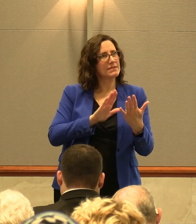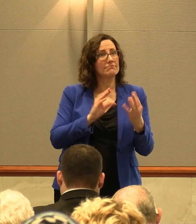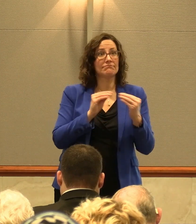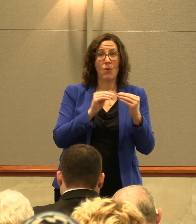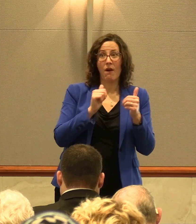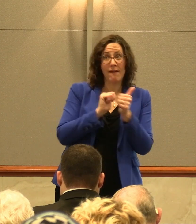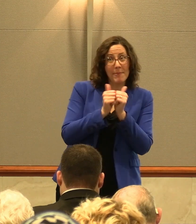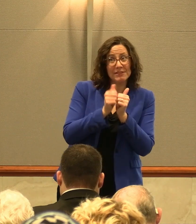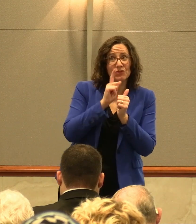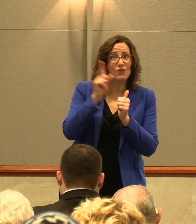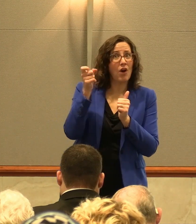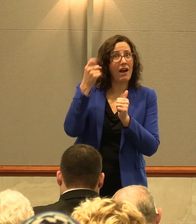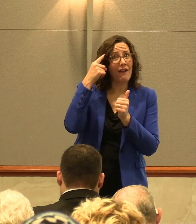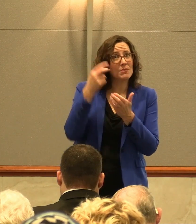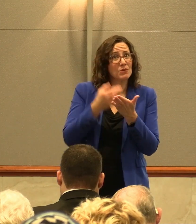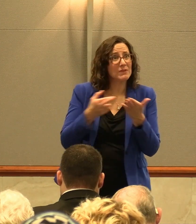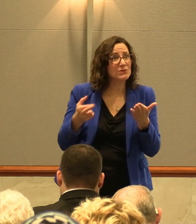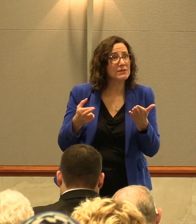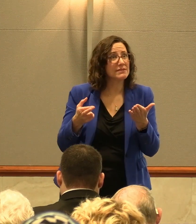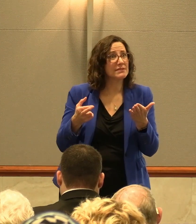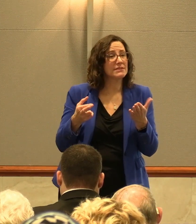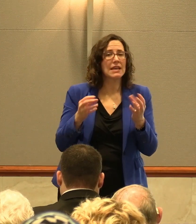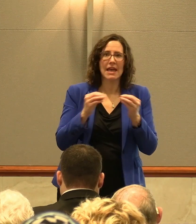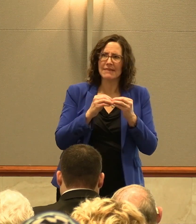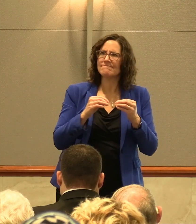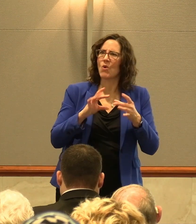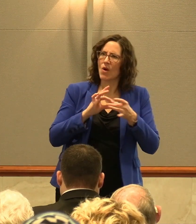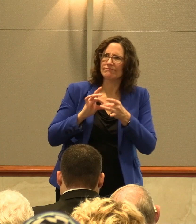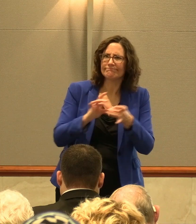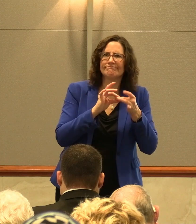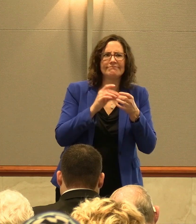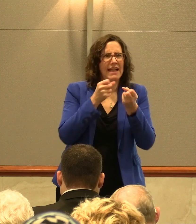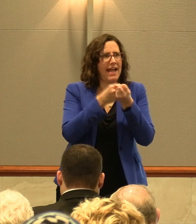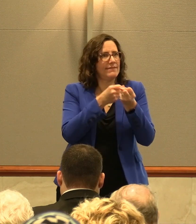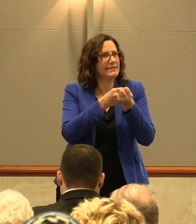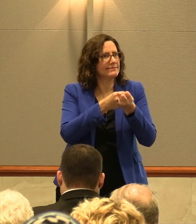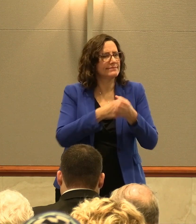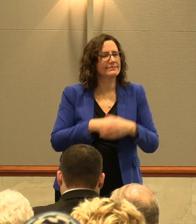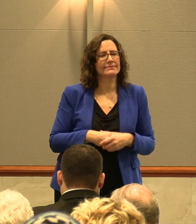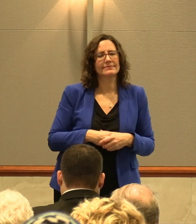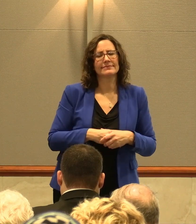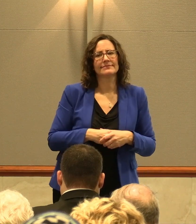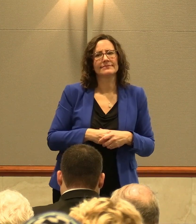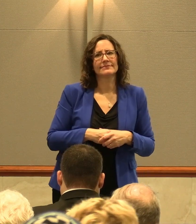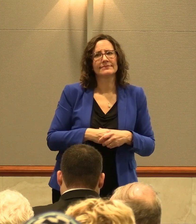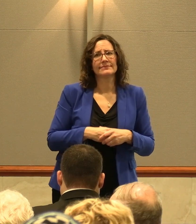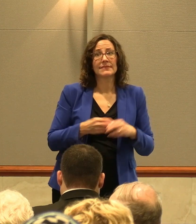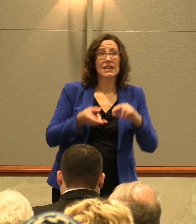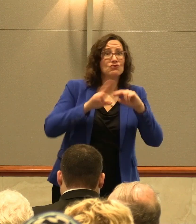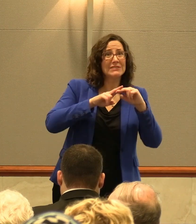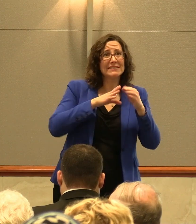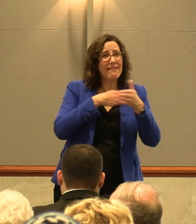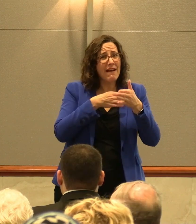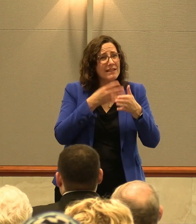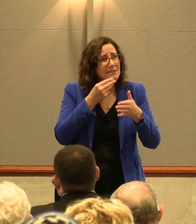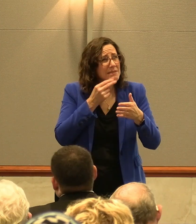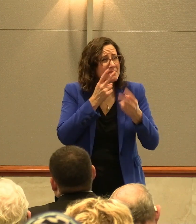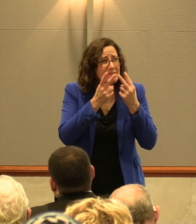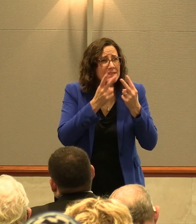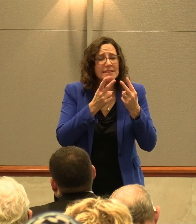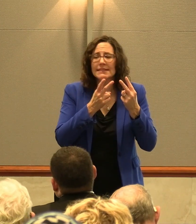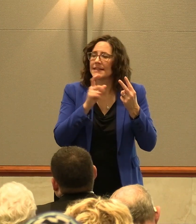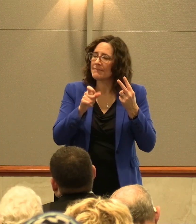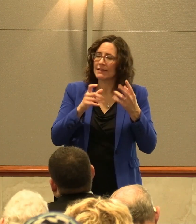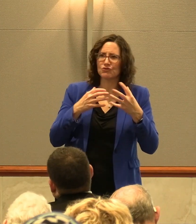government resources with even more united advocacy. An increased increasing anti-Semitism, with